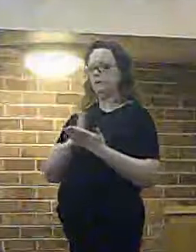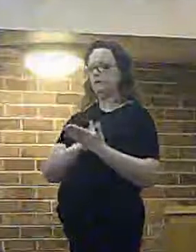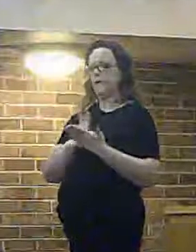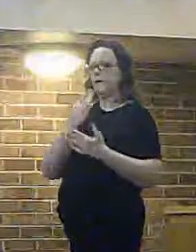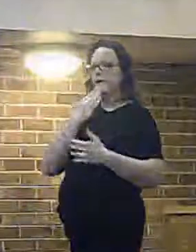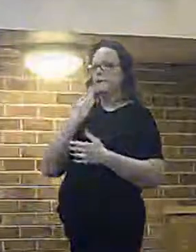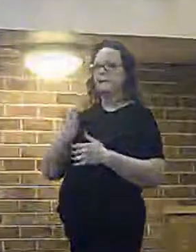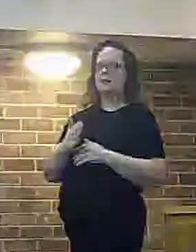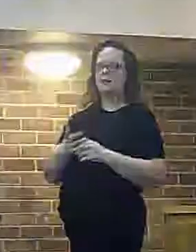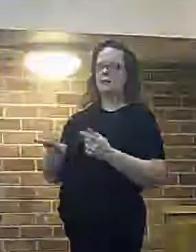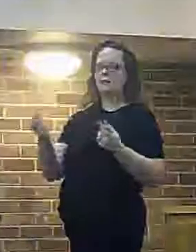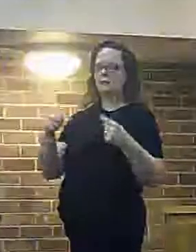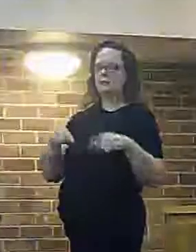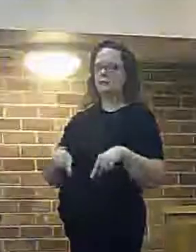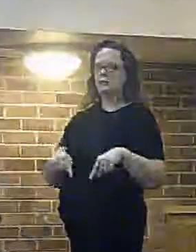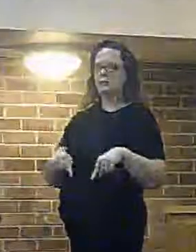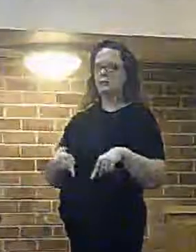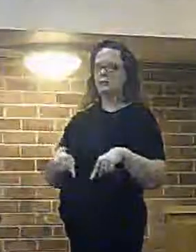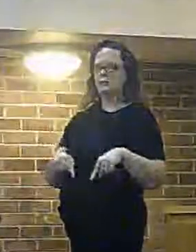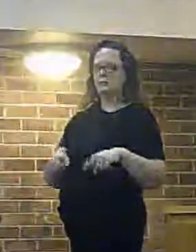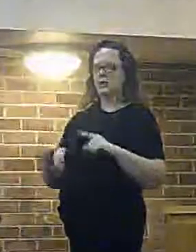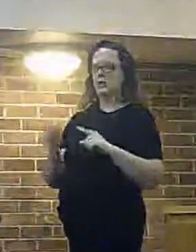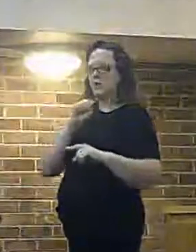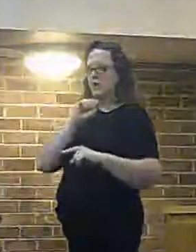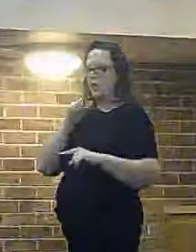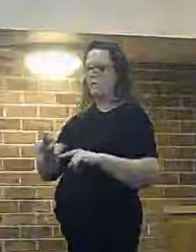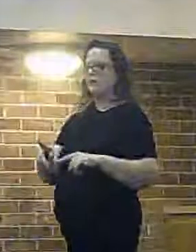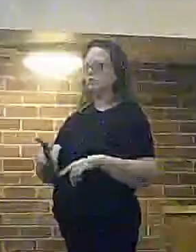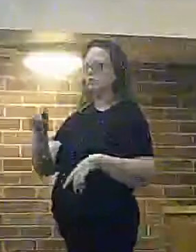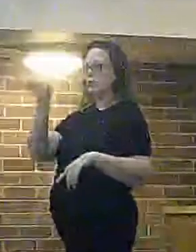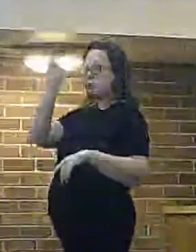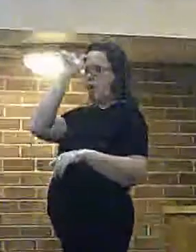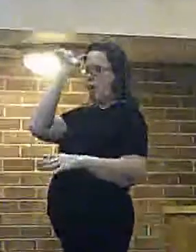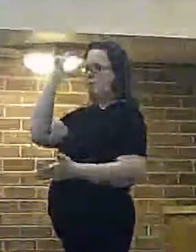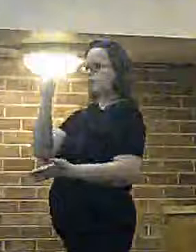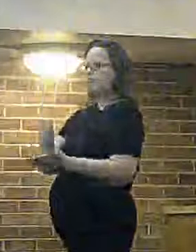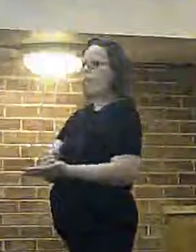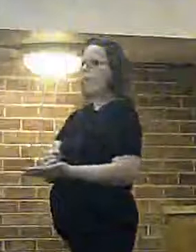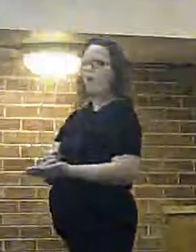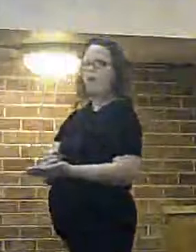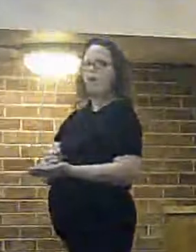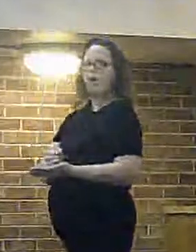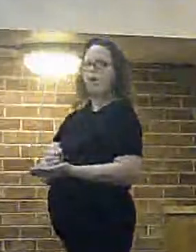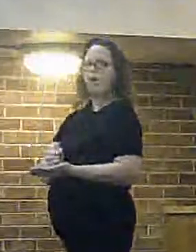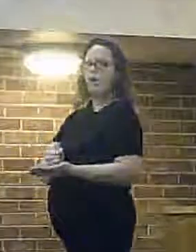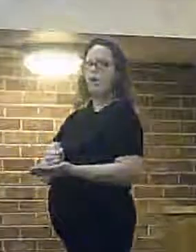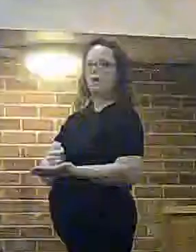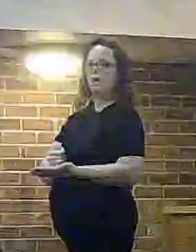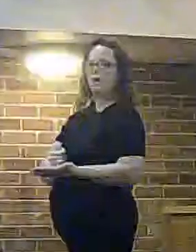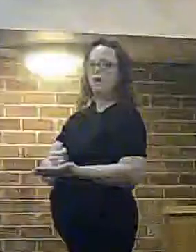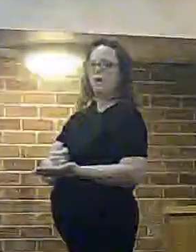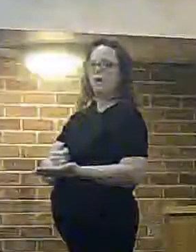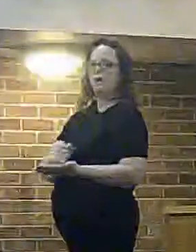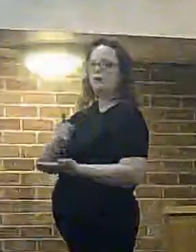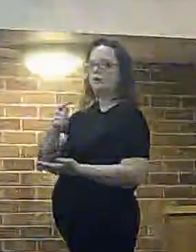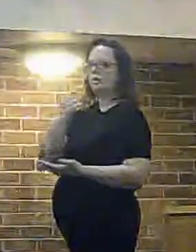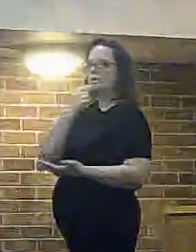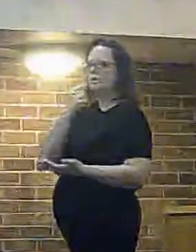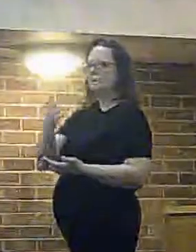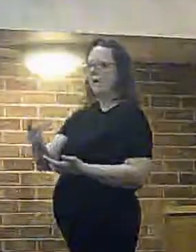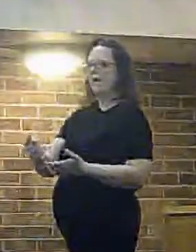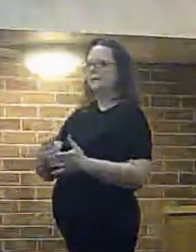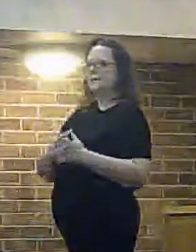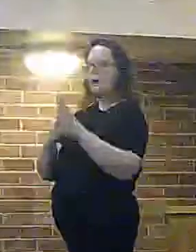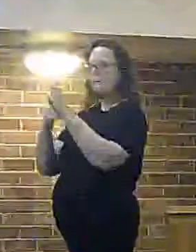Please do not come off and make comments which you know not to be true. I'm reading from the bank. No, and you said that we'd applied for